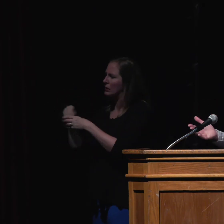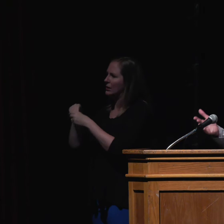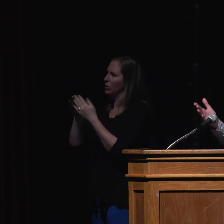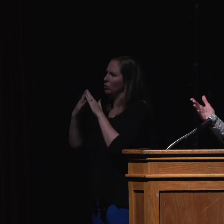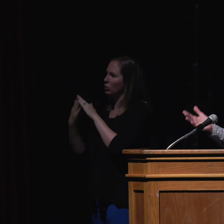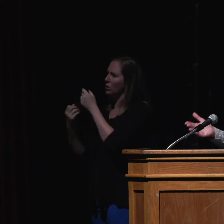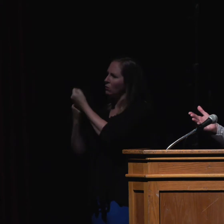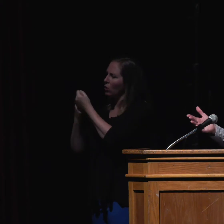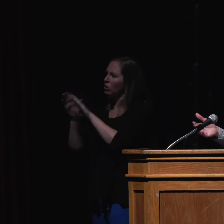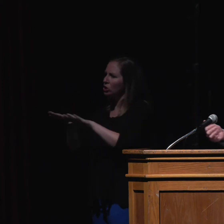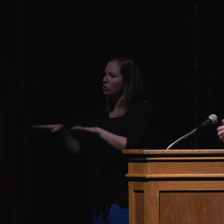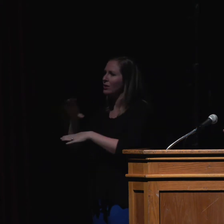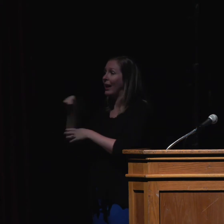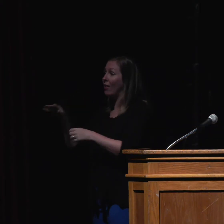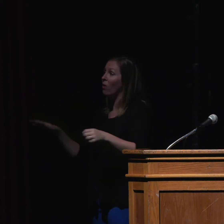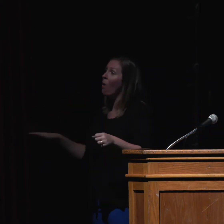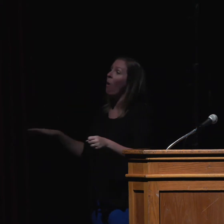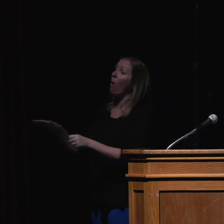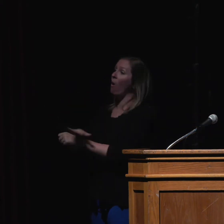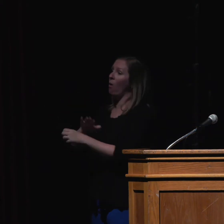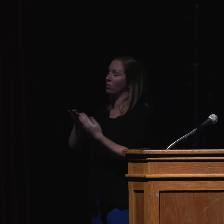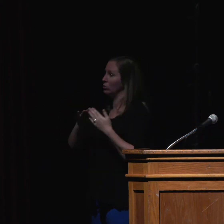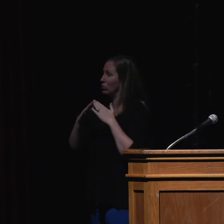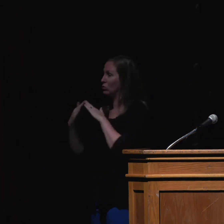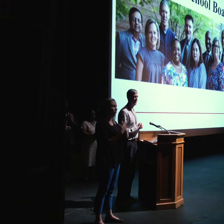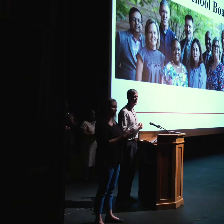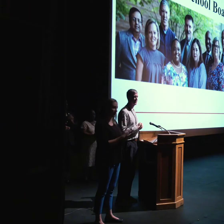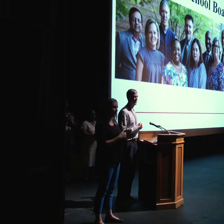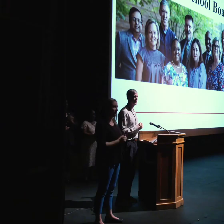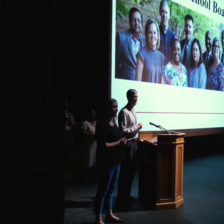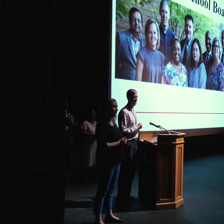our children and for our entire community.